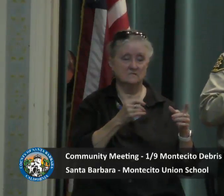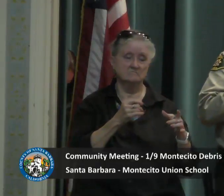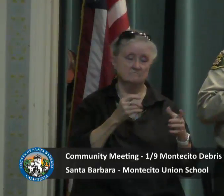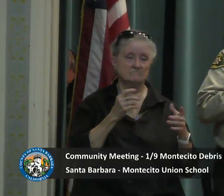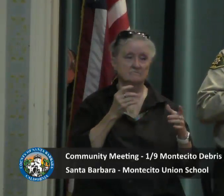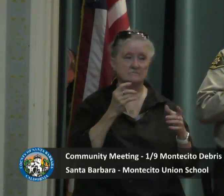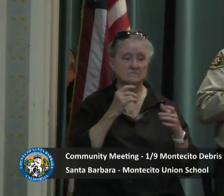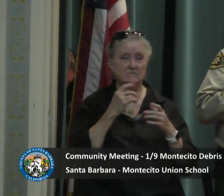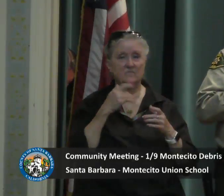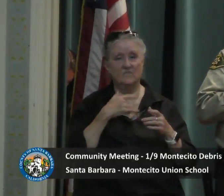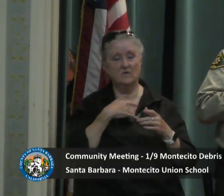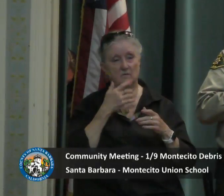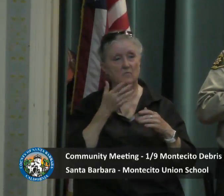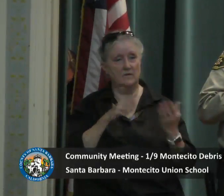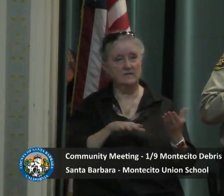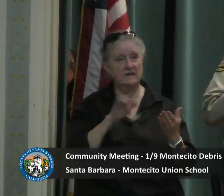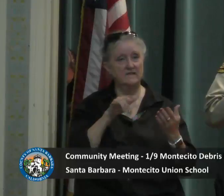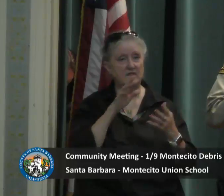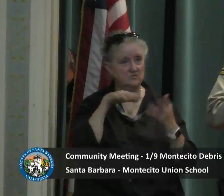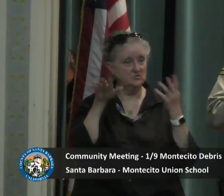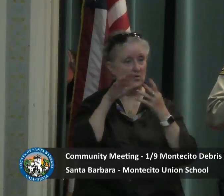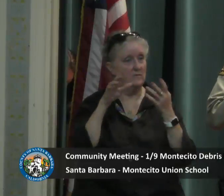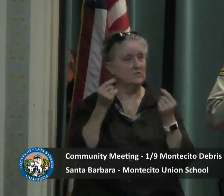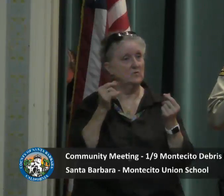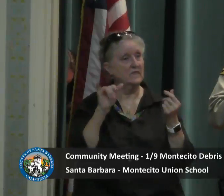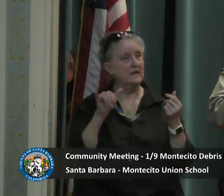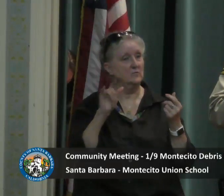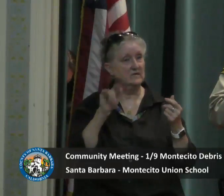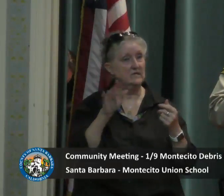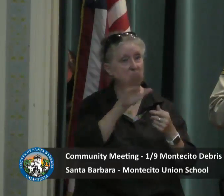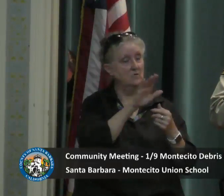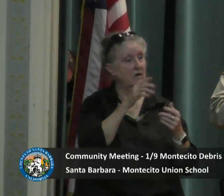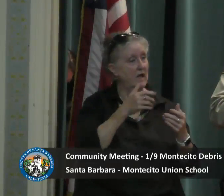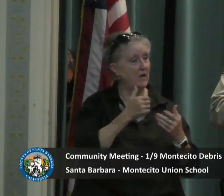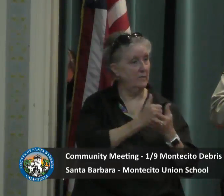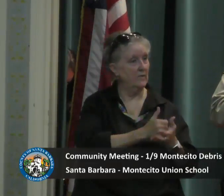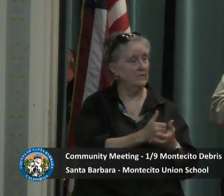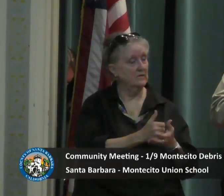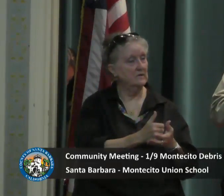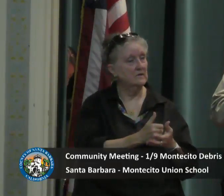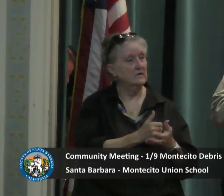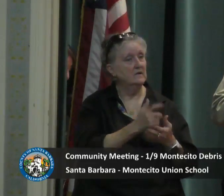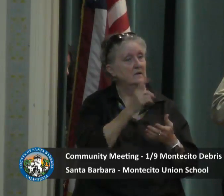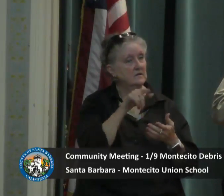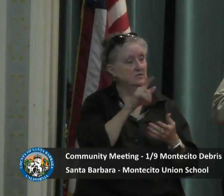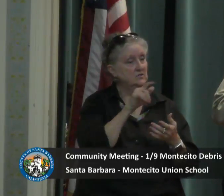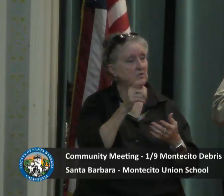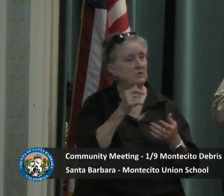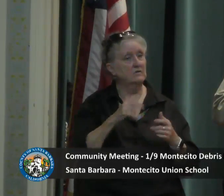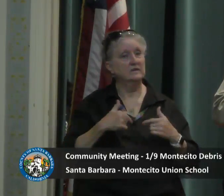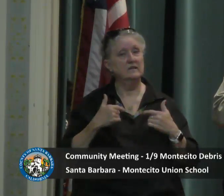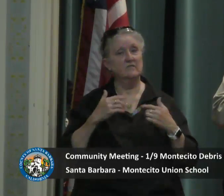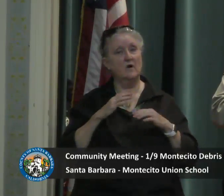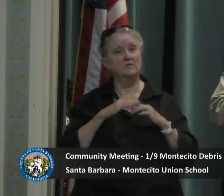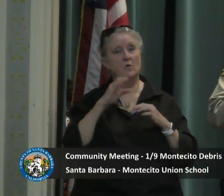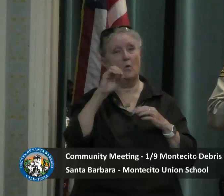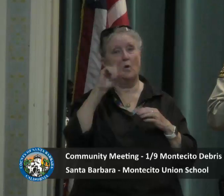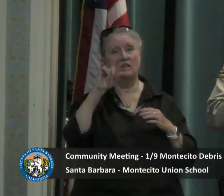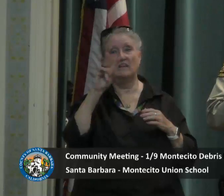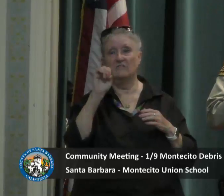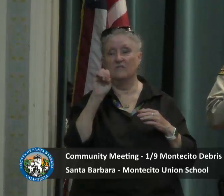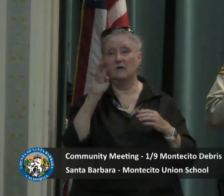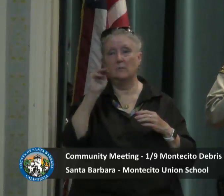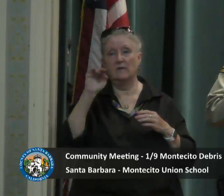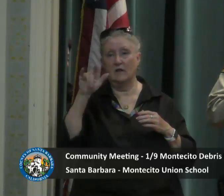that. And to do that, we need your help. As any of you that live on the Olive Mill